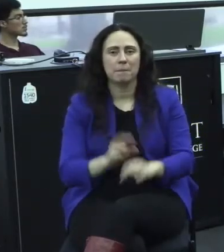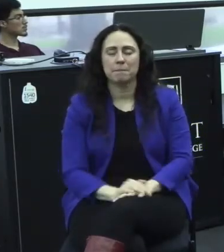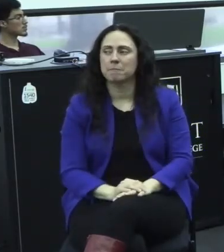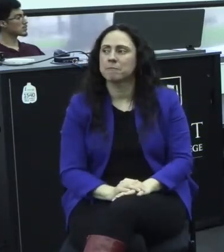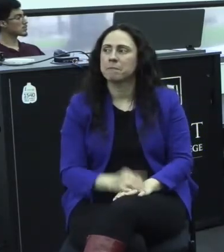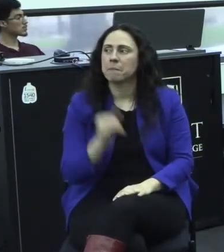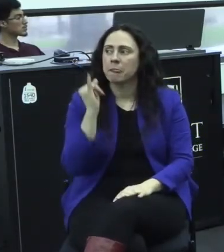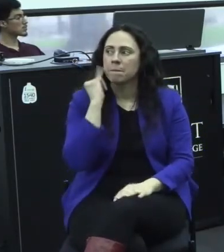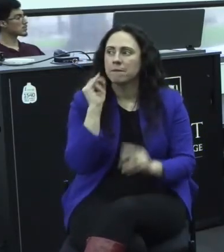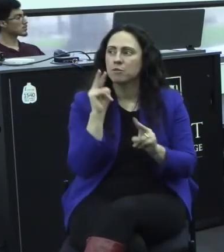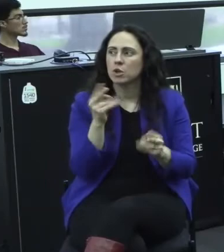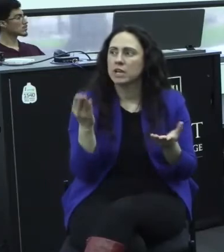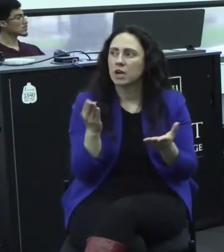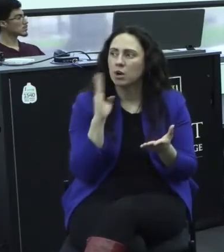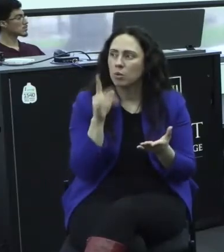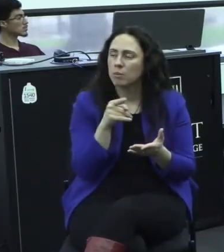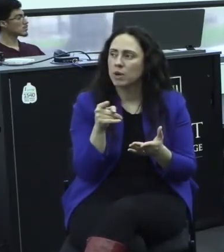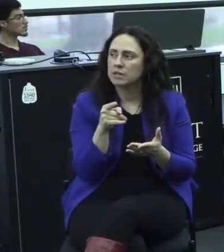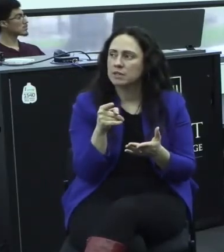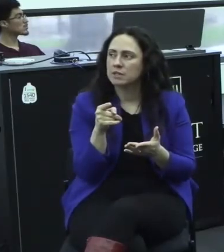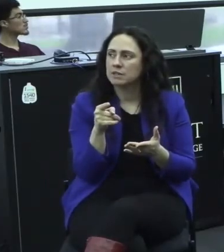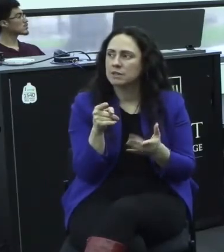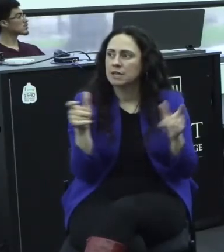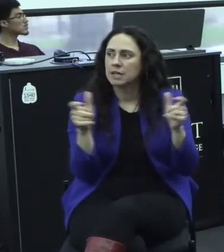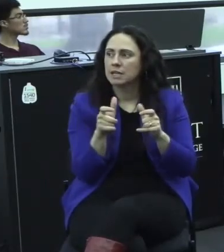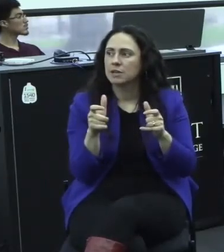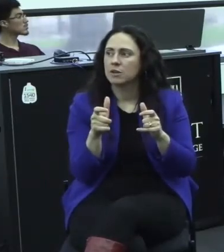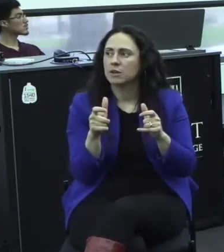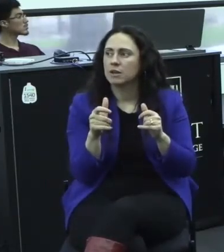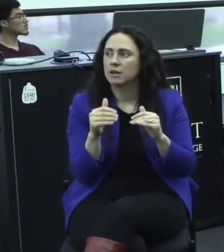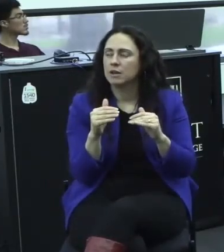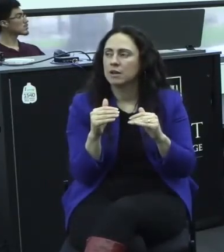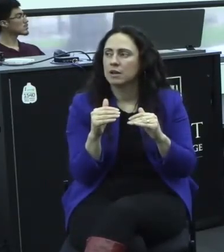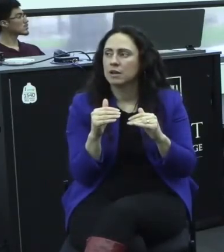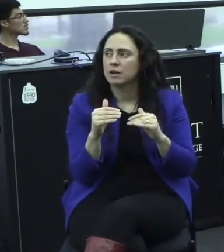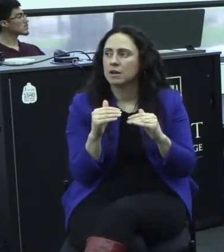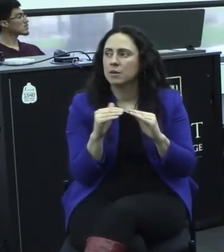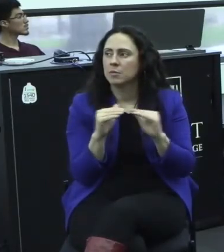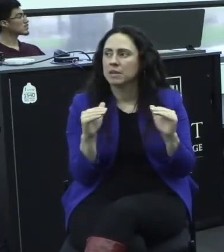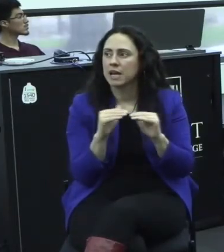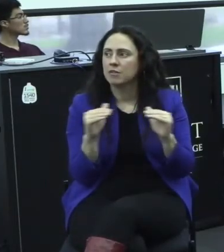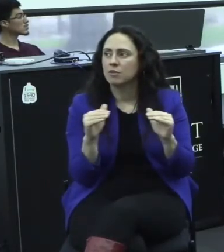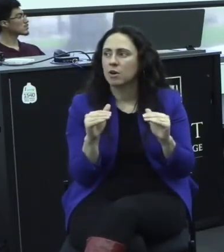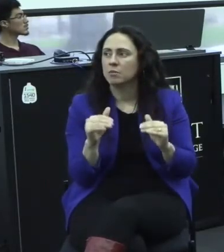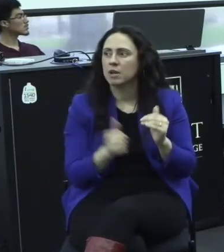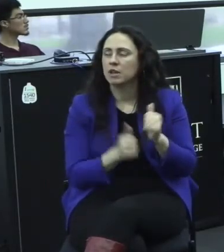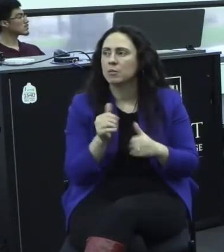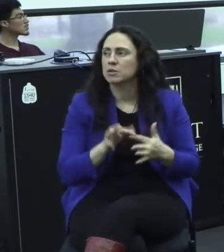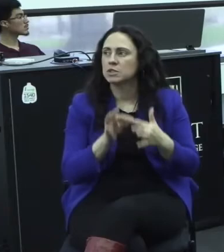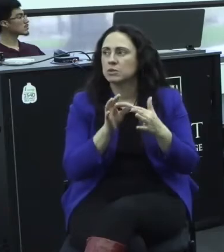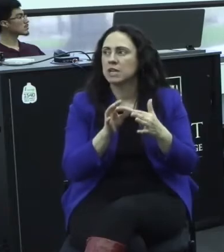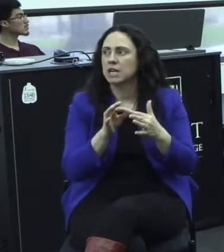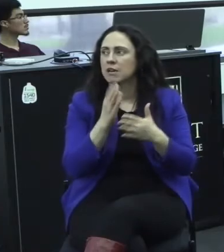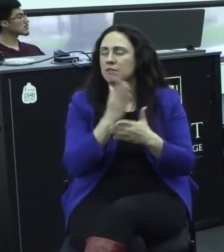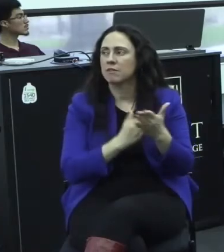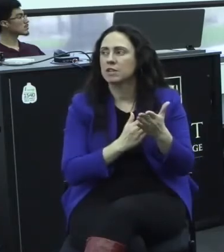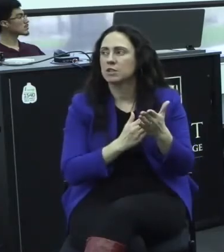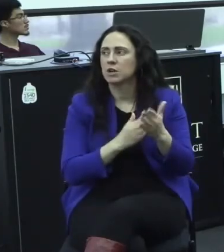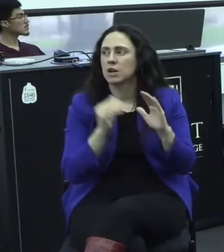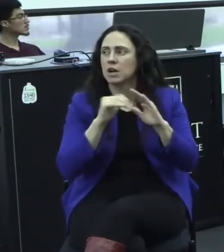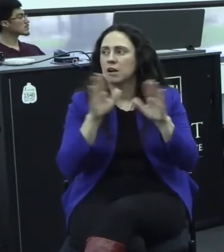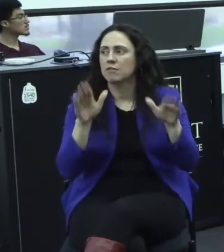here, I'm going to point to it here. There's this little platform, and this is probably the most unique feature of this house,